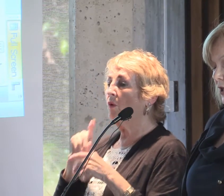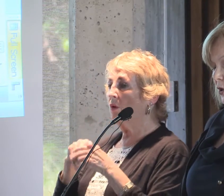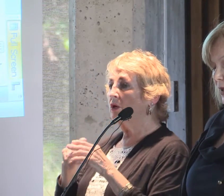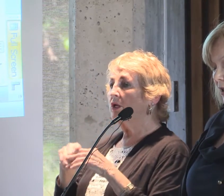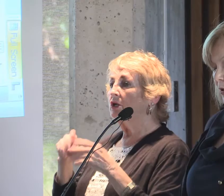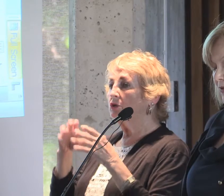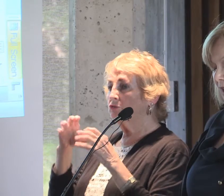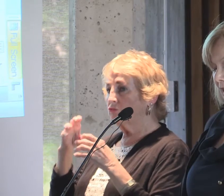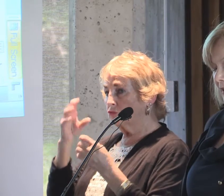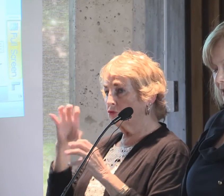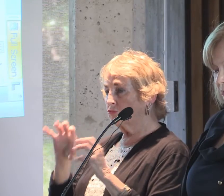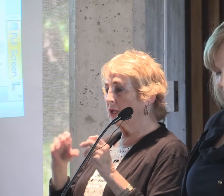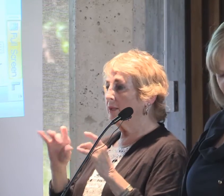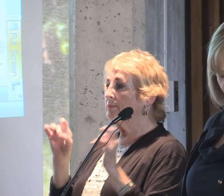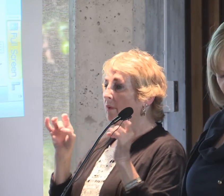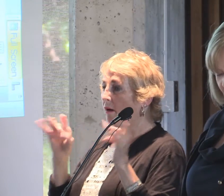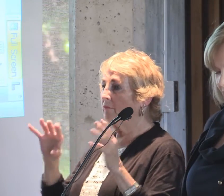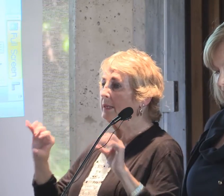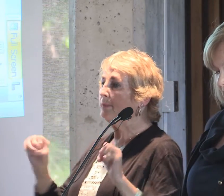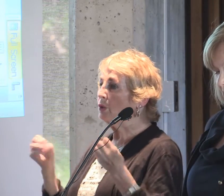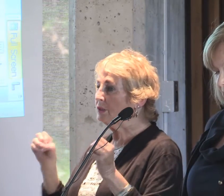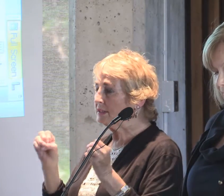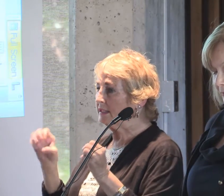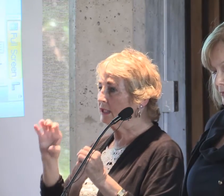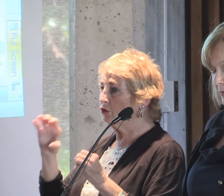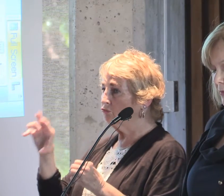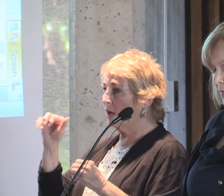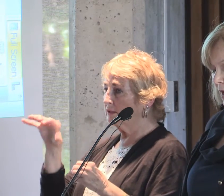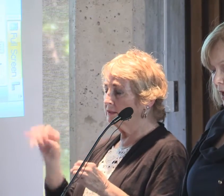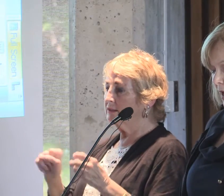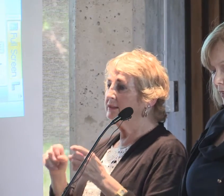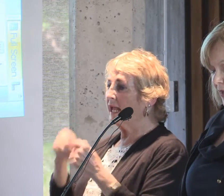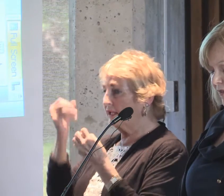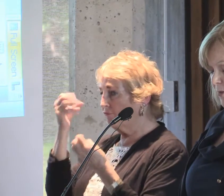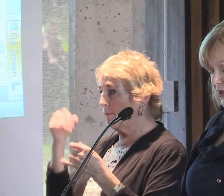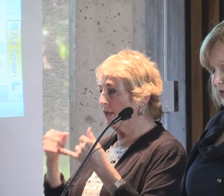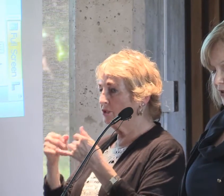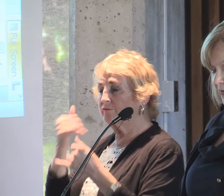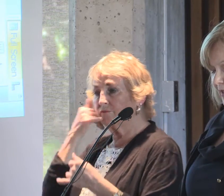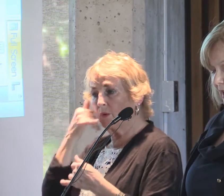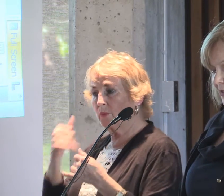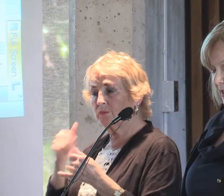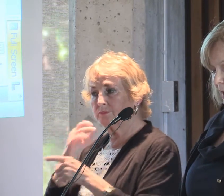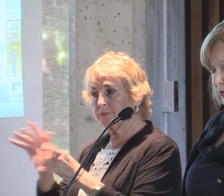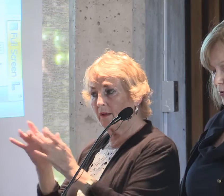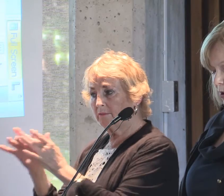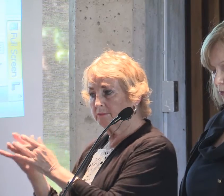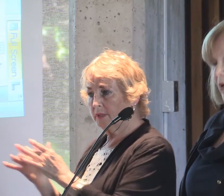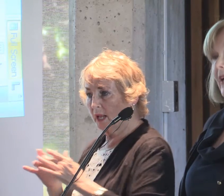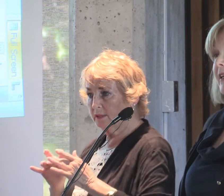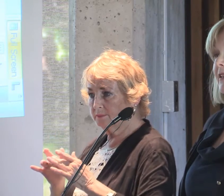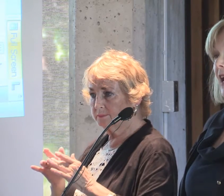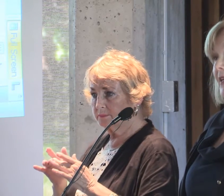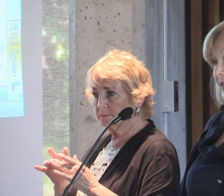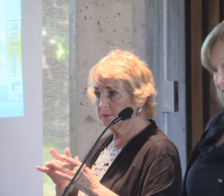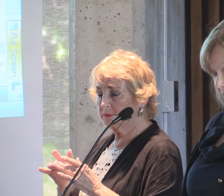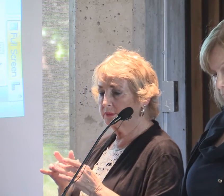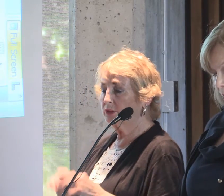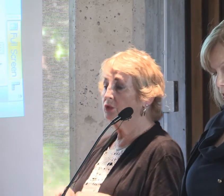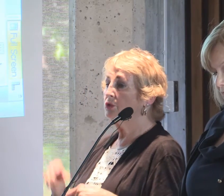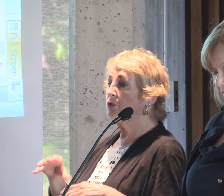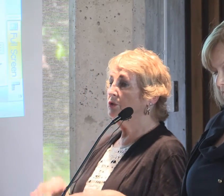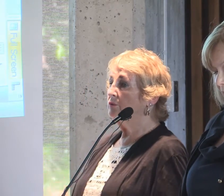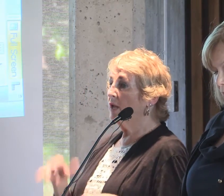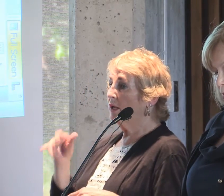lines to include violence prevention services. The Government of Newfoundland and Labrador recognizes